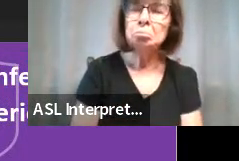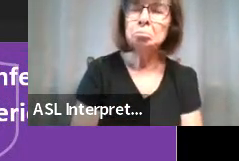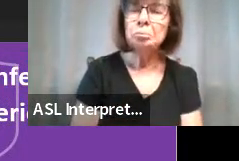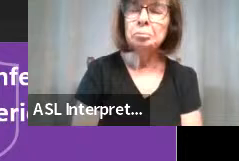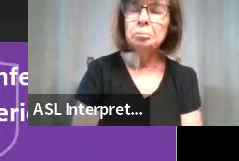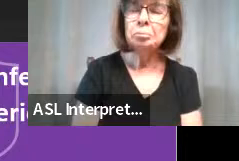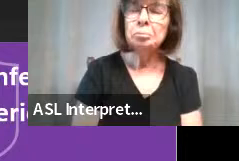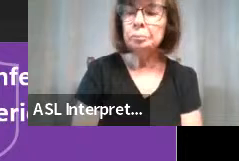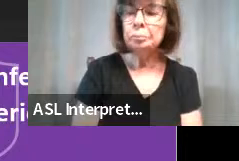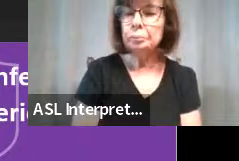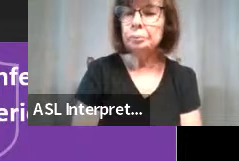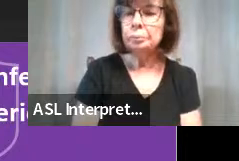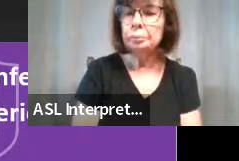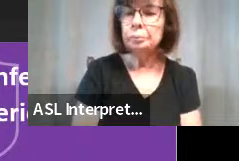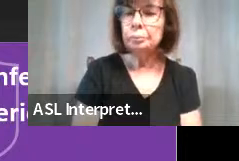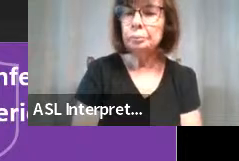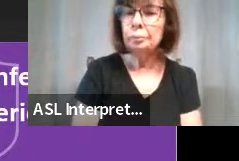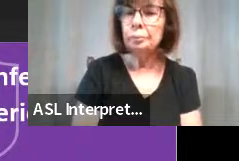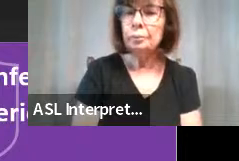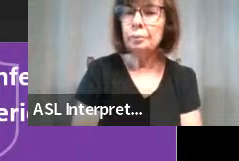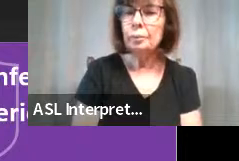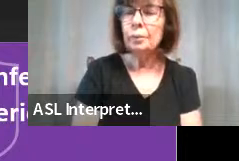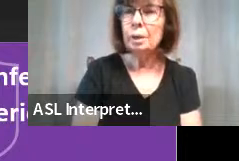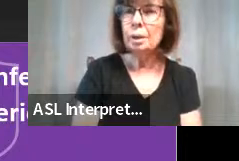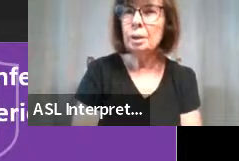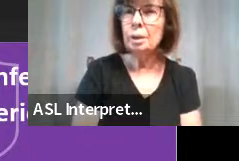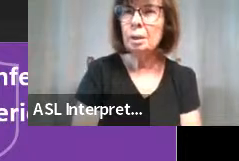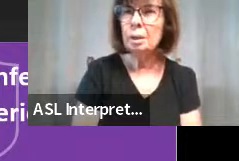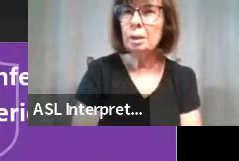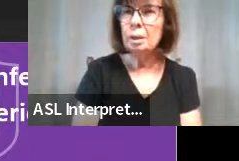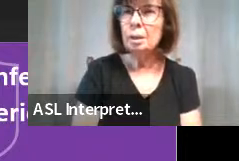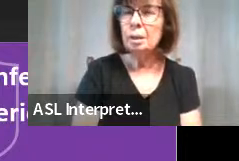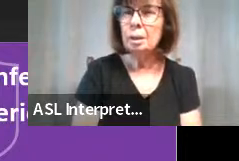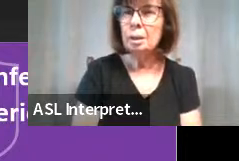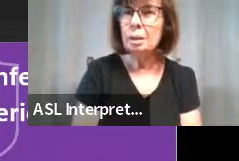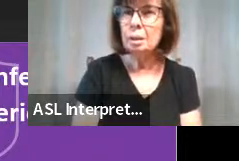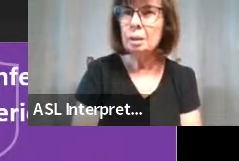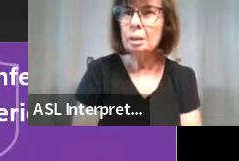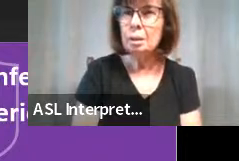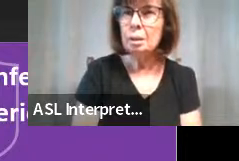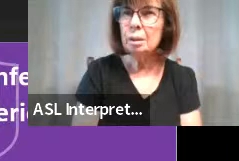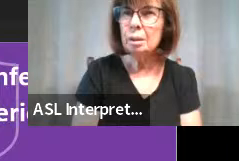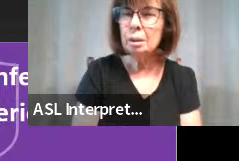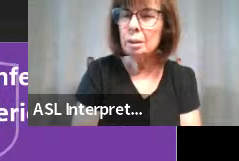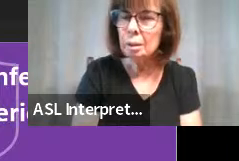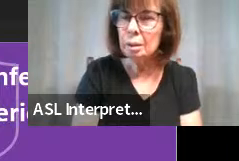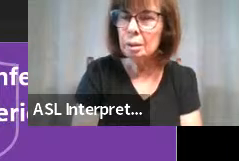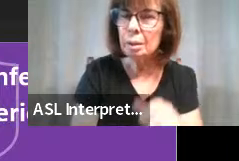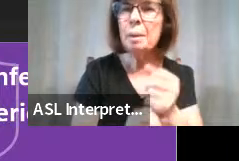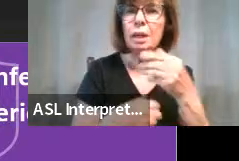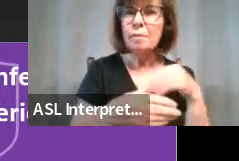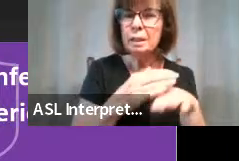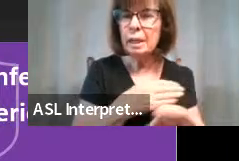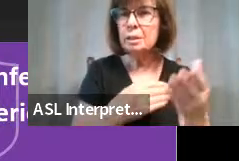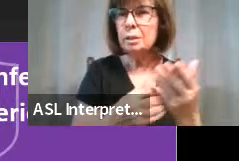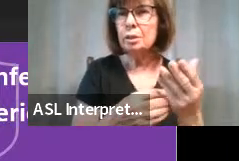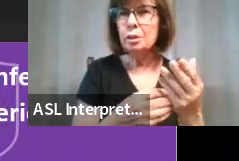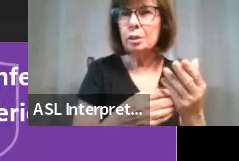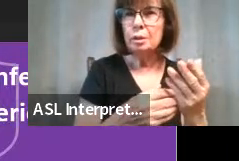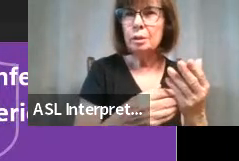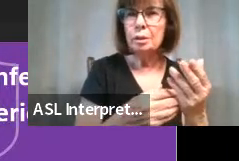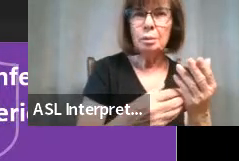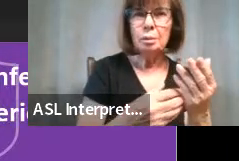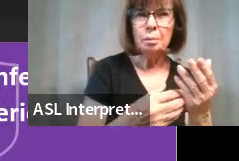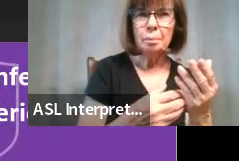then once November becomes available, it would be important to ensure communities have access to it. That is also, it goes back to making sure we have all